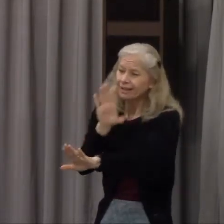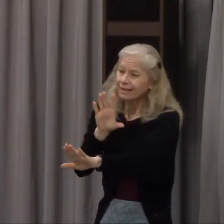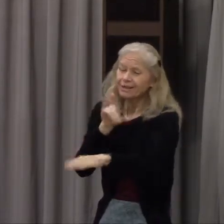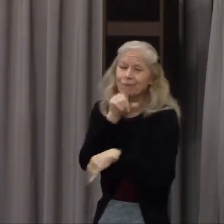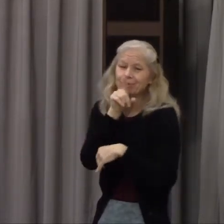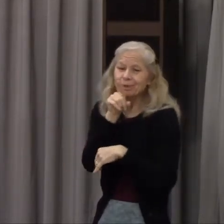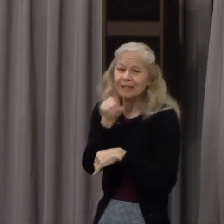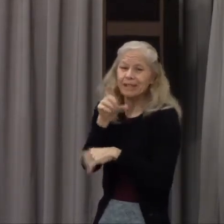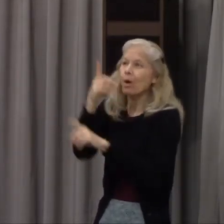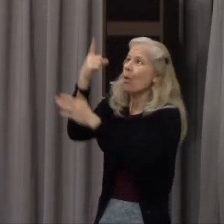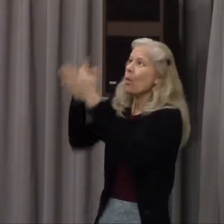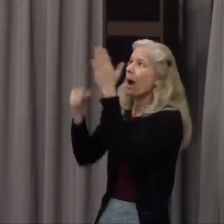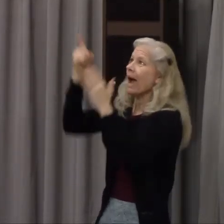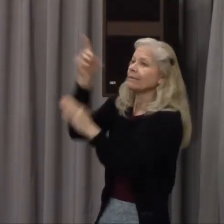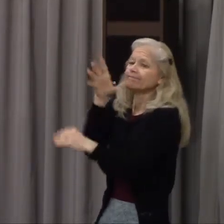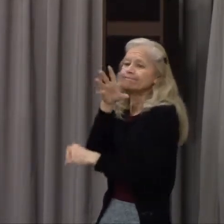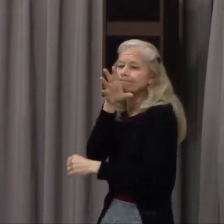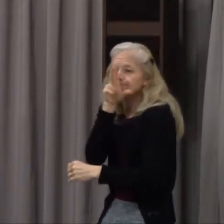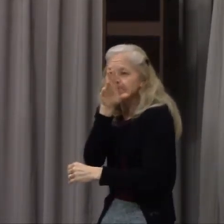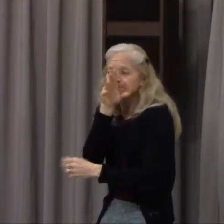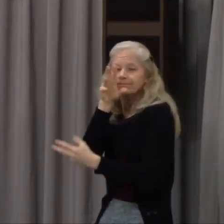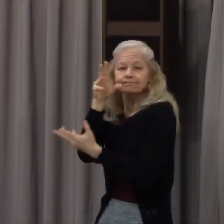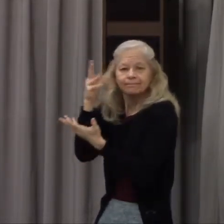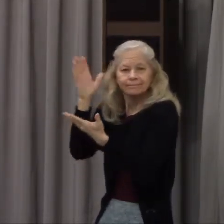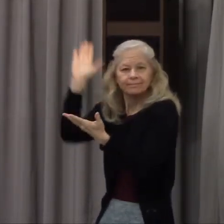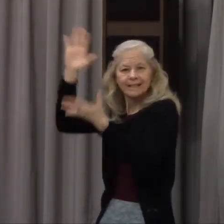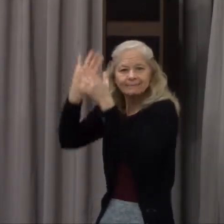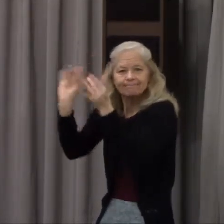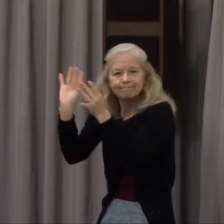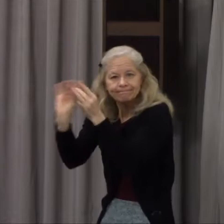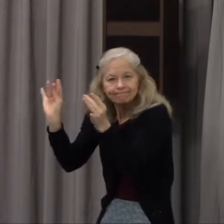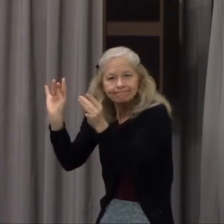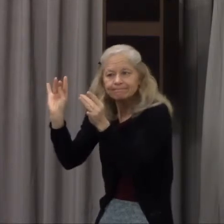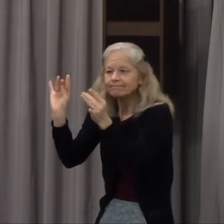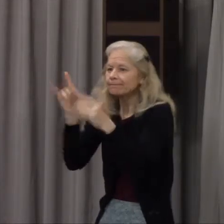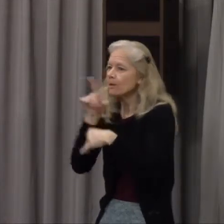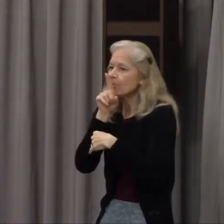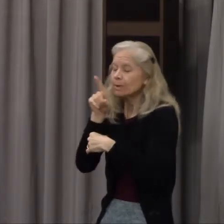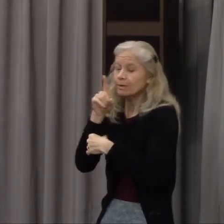that no one symbol could ever describe the Word of God.